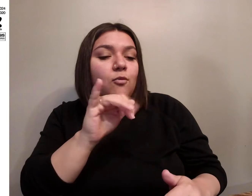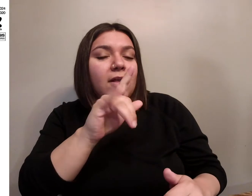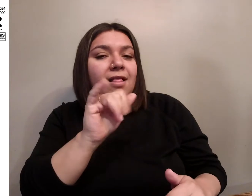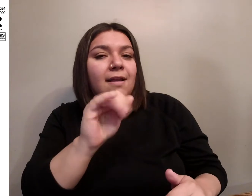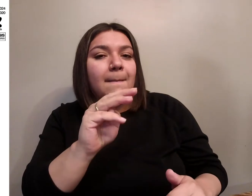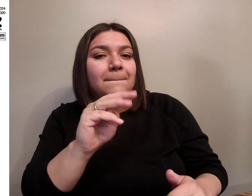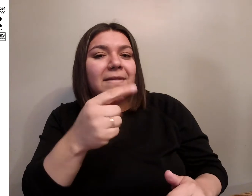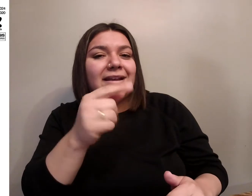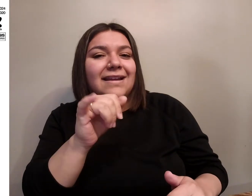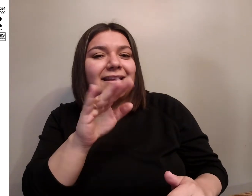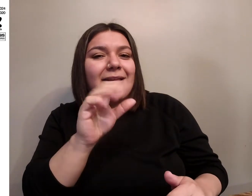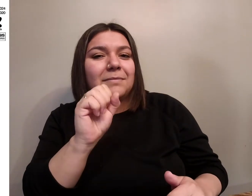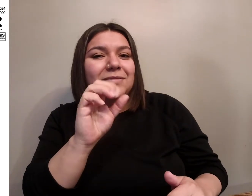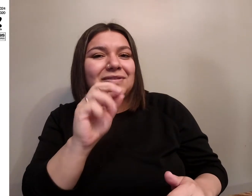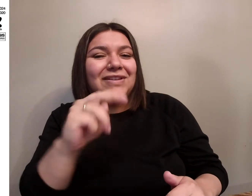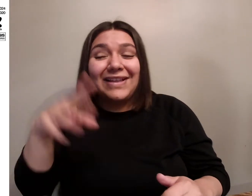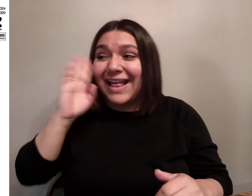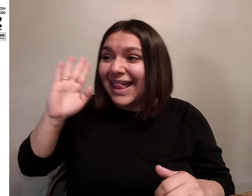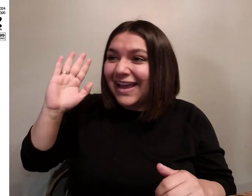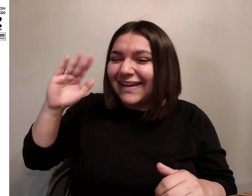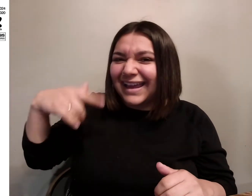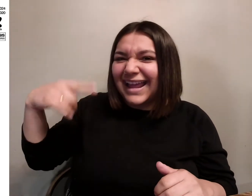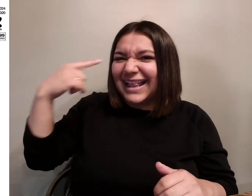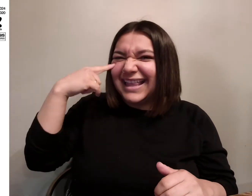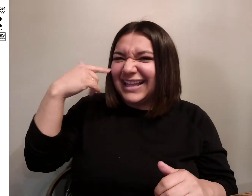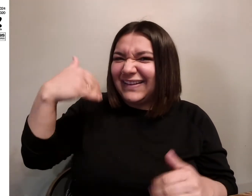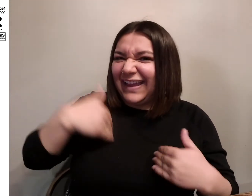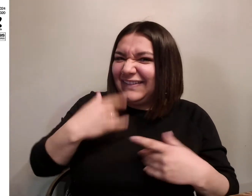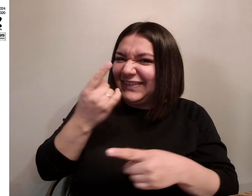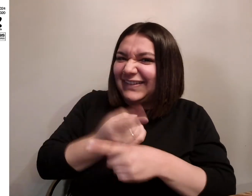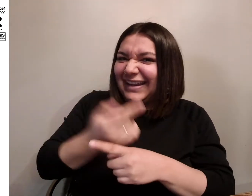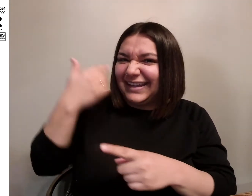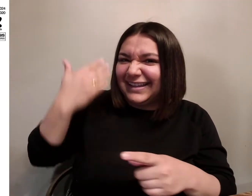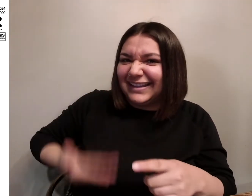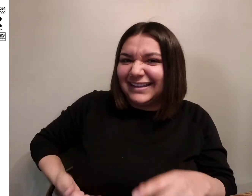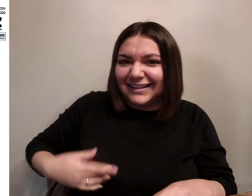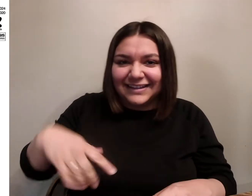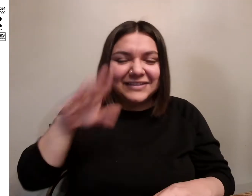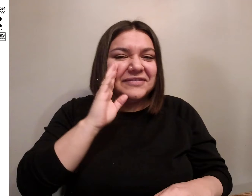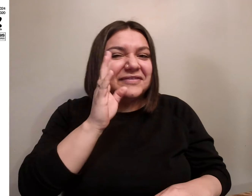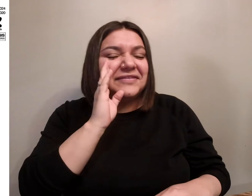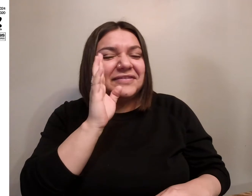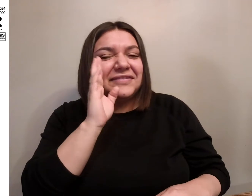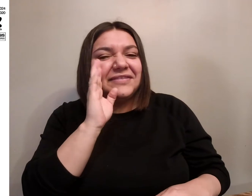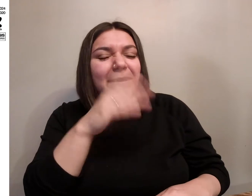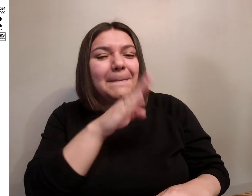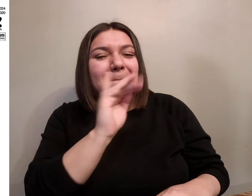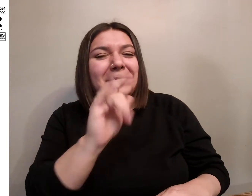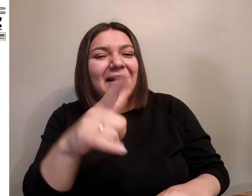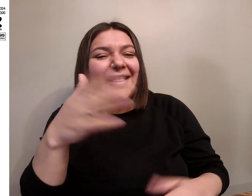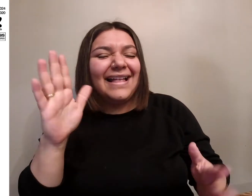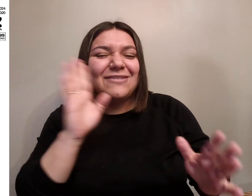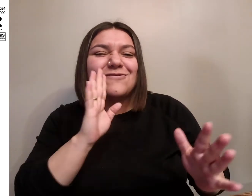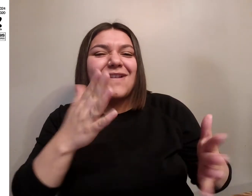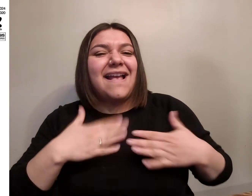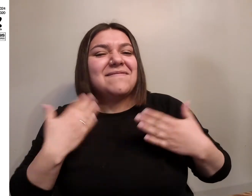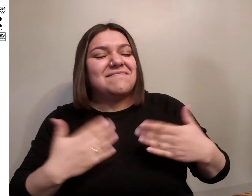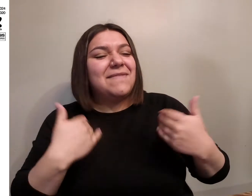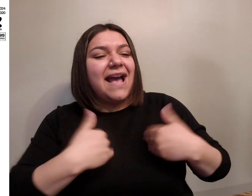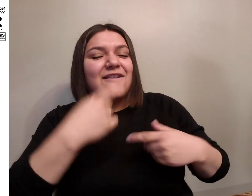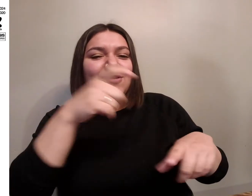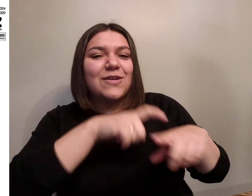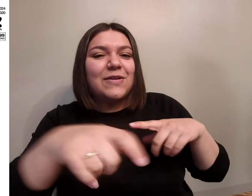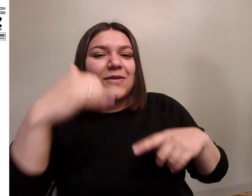Hello. Hello, can I please speak with William Gibson? I think you have him. Bill,